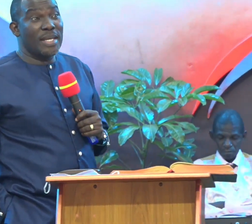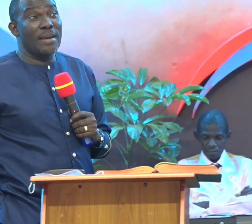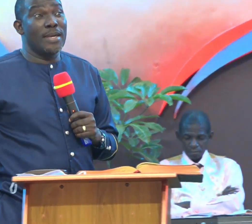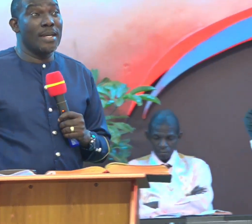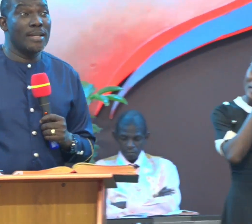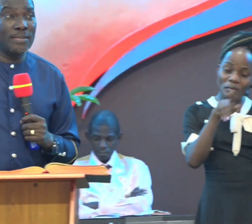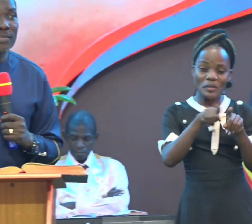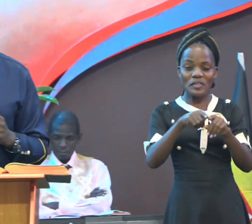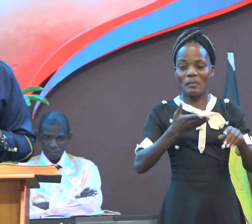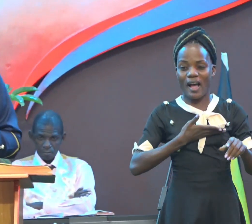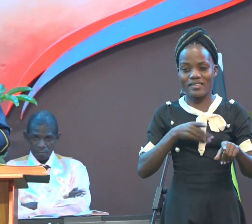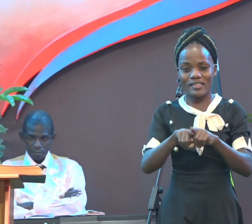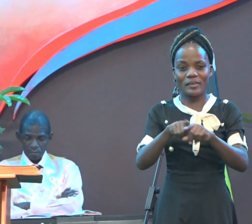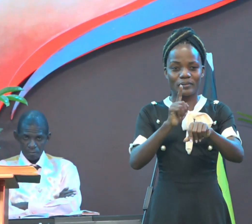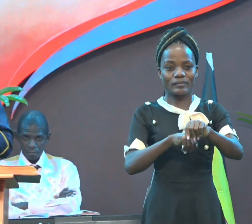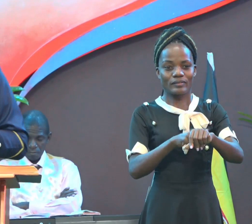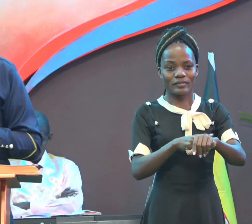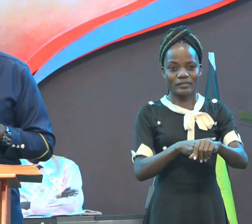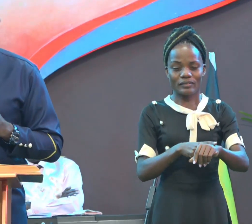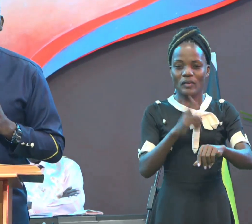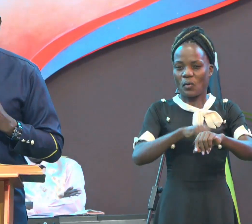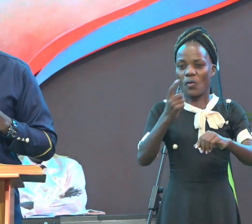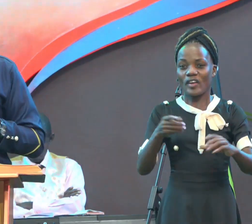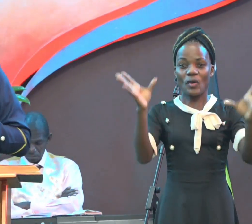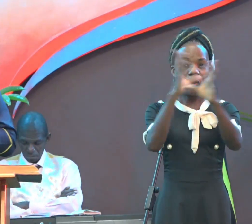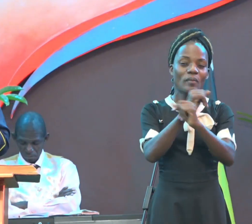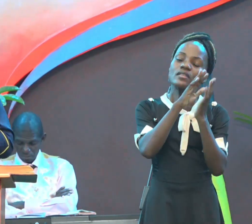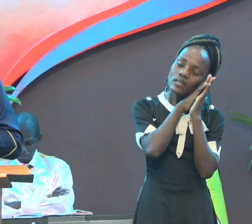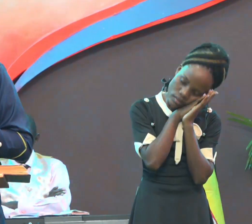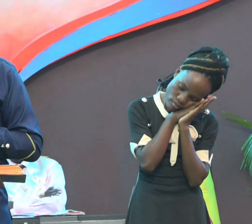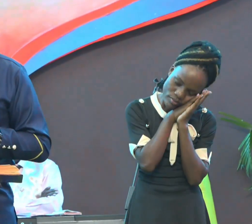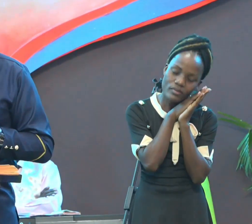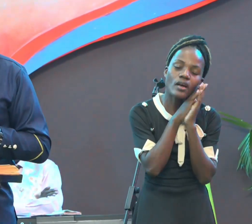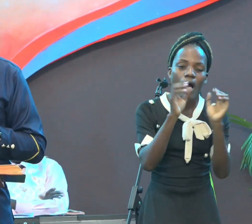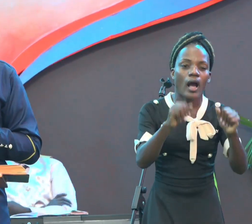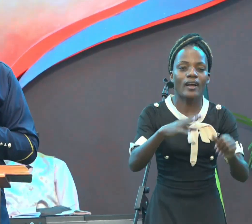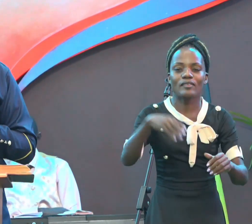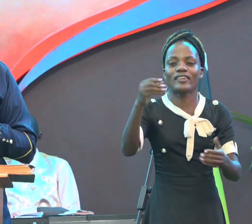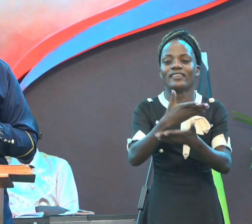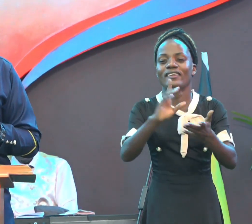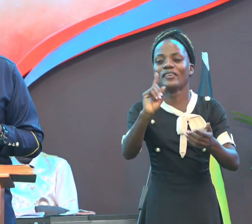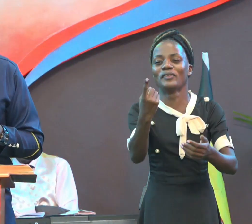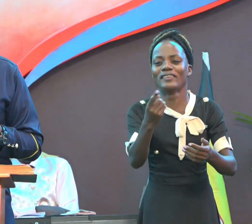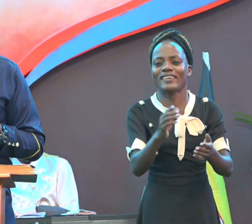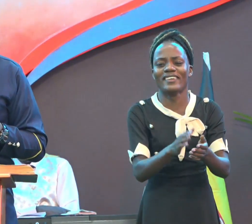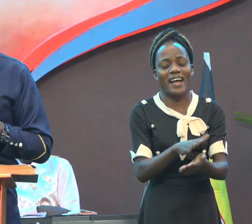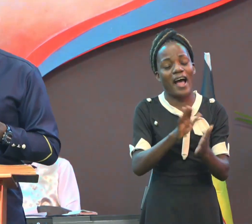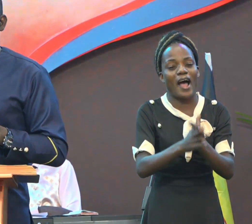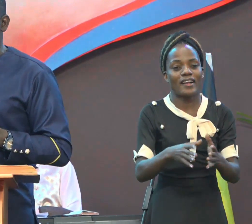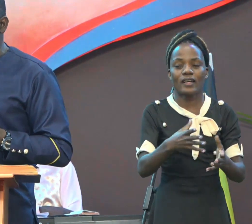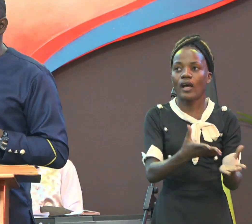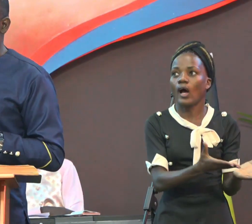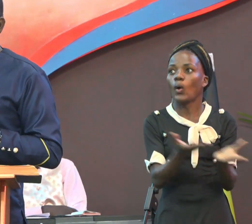Mumme bisera bye. Refuse to give him your time. Wherever he finds you is where he